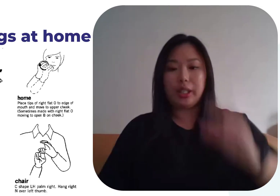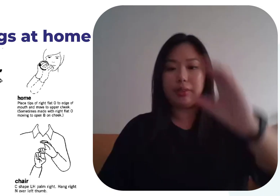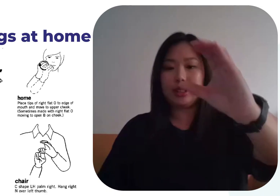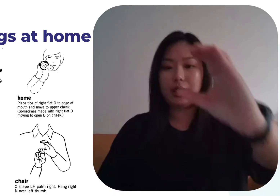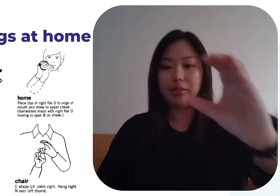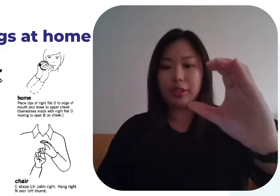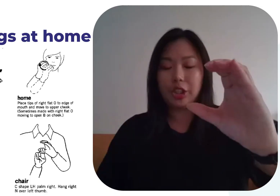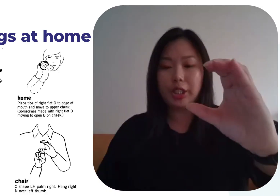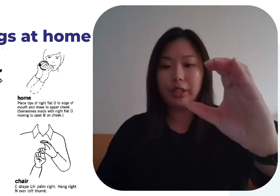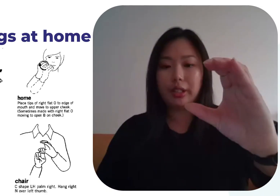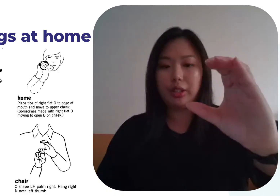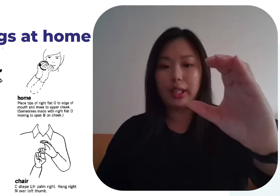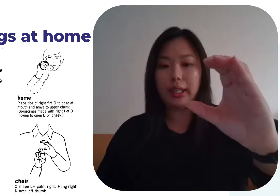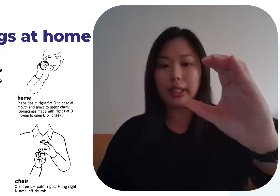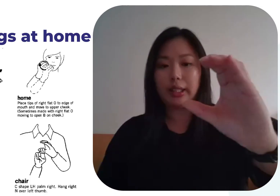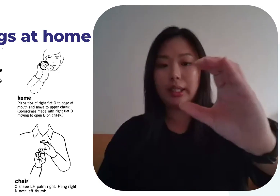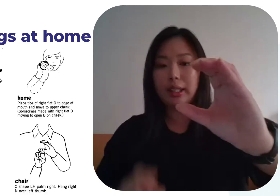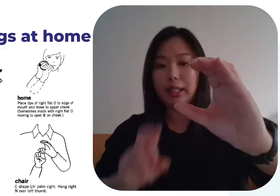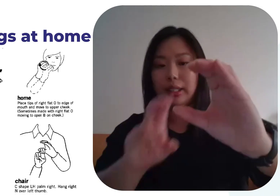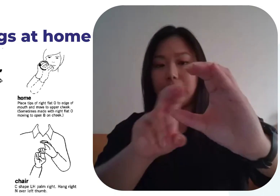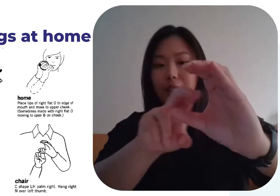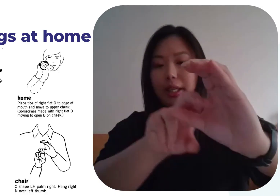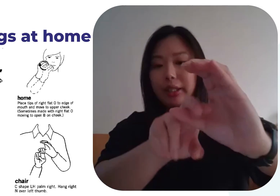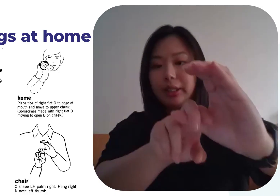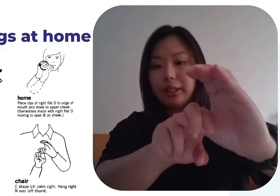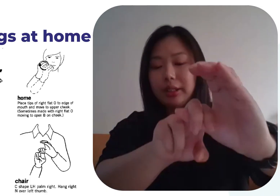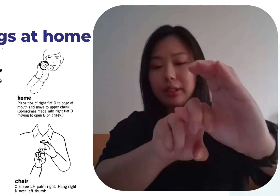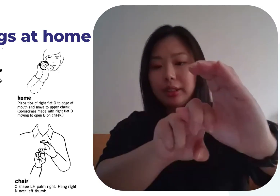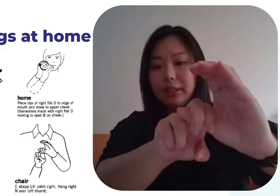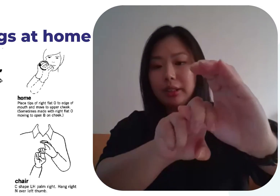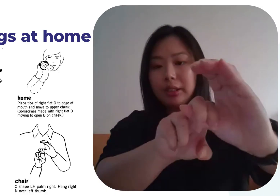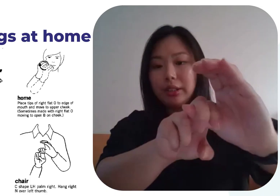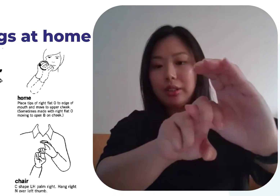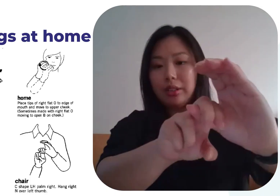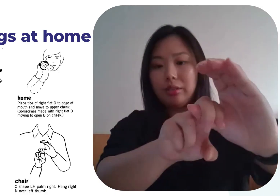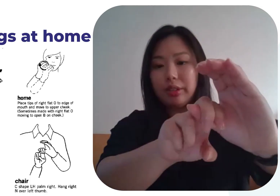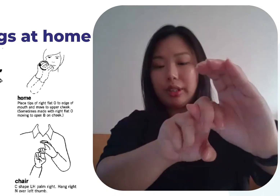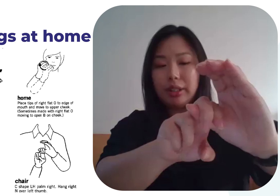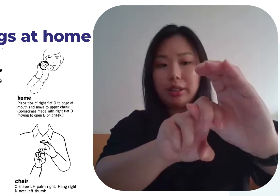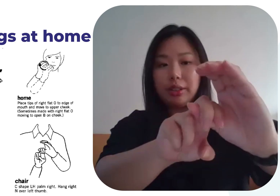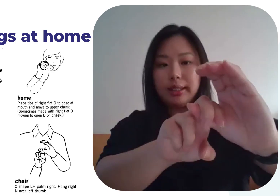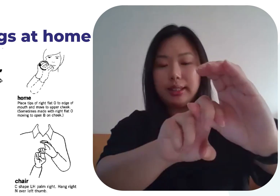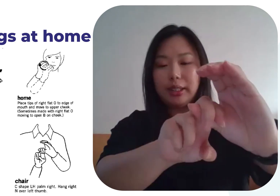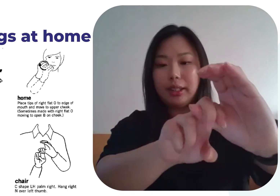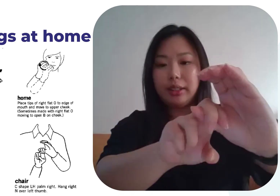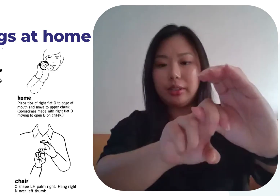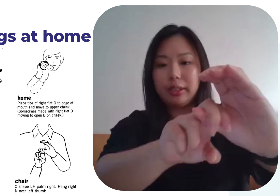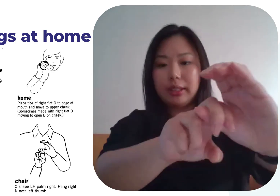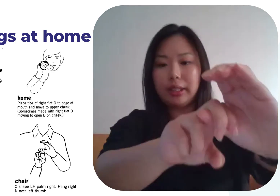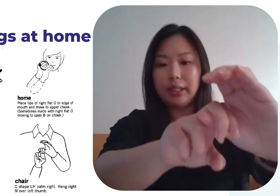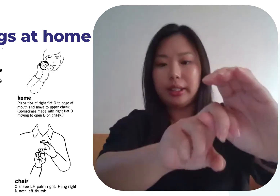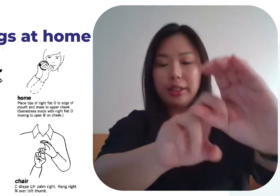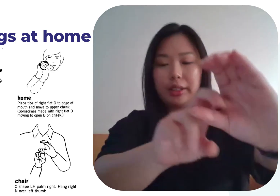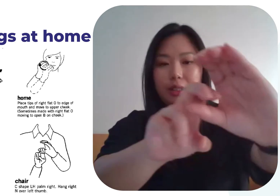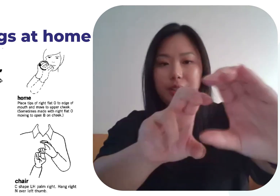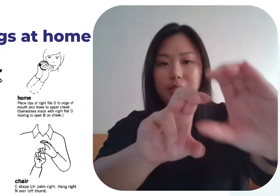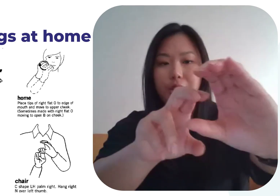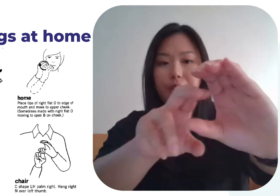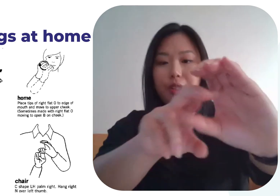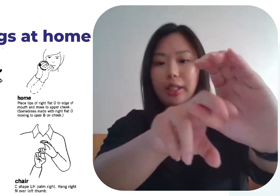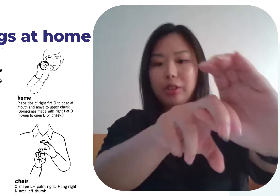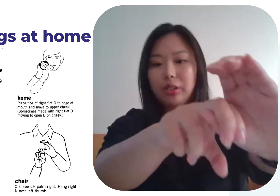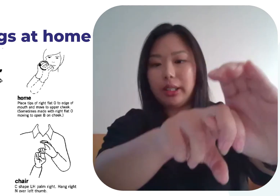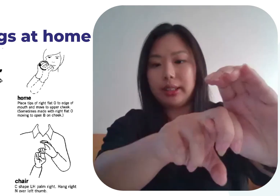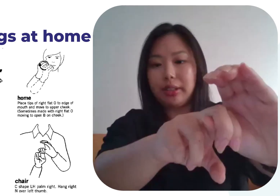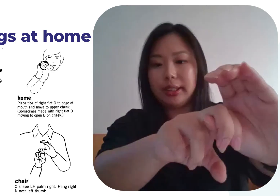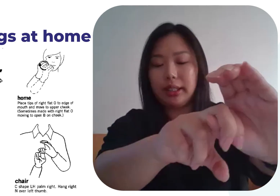Chair, you have C for chair, then you hang an N over the C. So it's like this is your chair